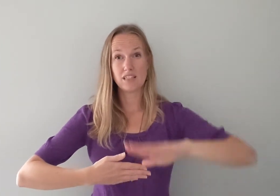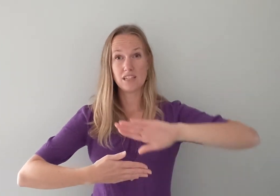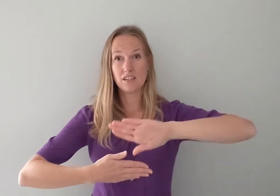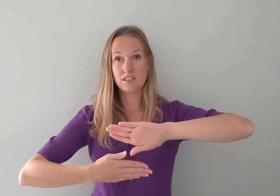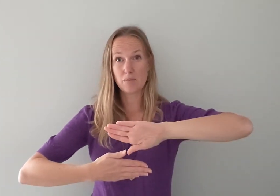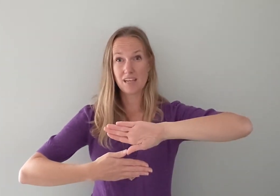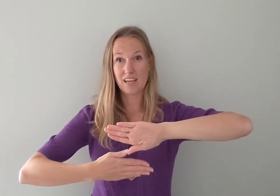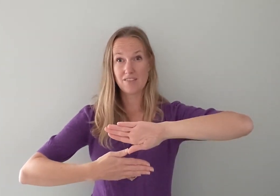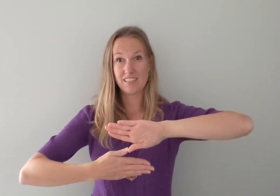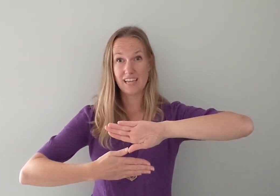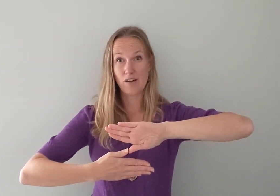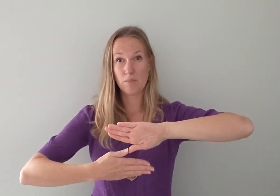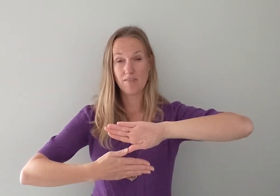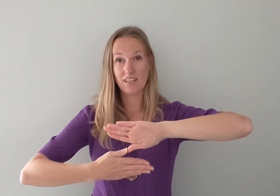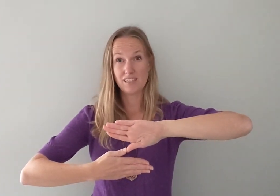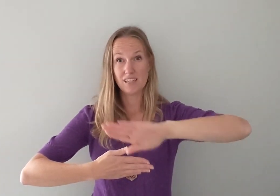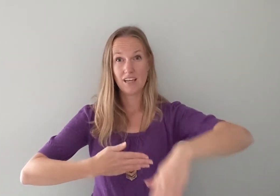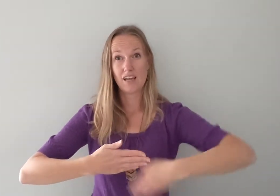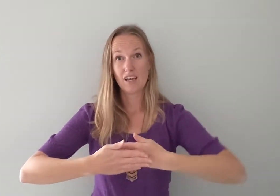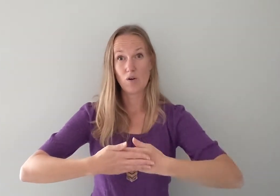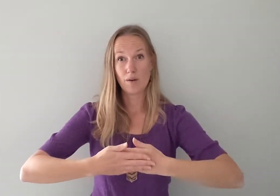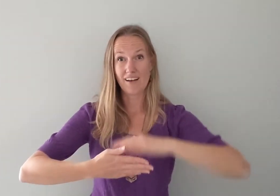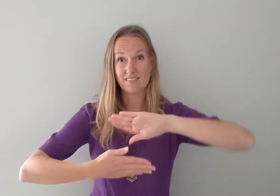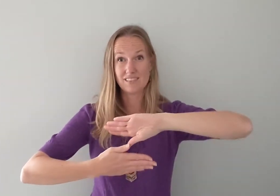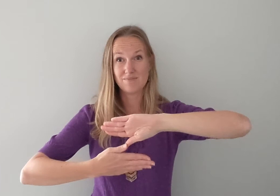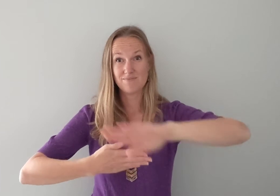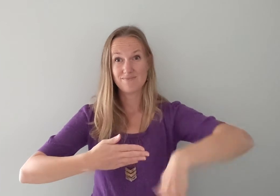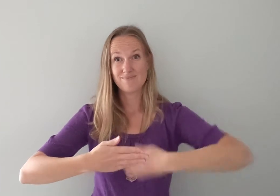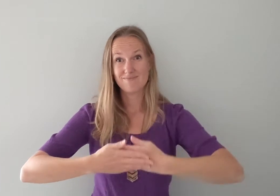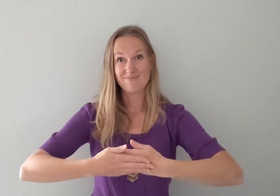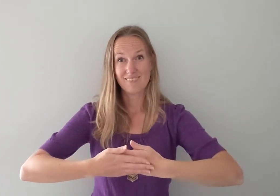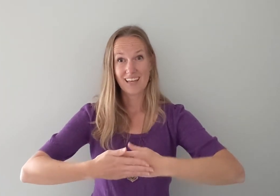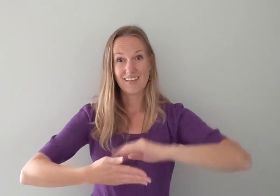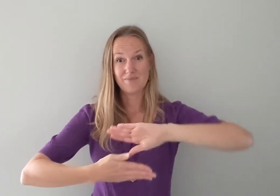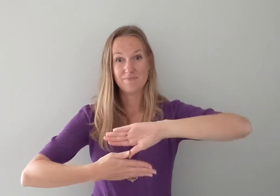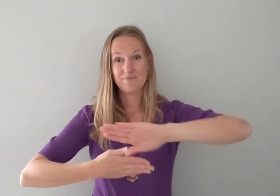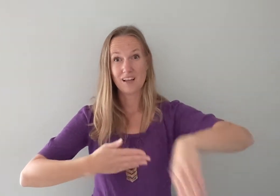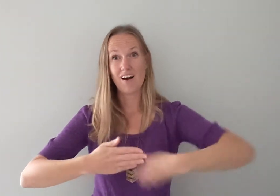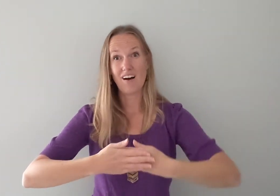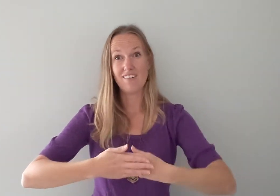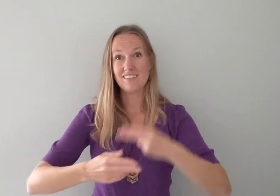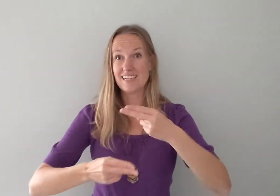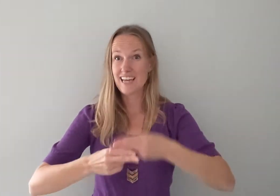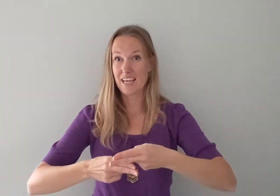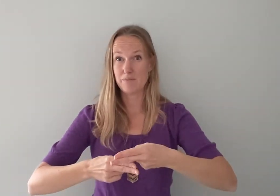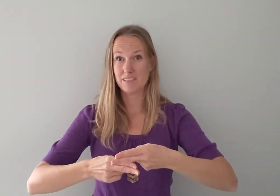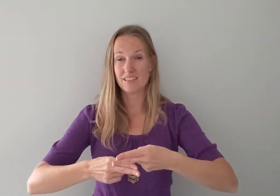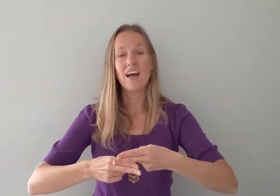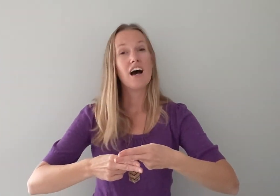here, your dominant hand facing out above it, and go around. Okay? All names. I know